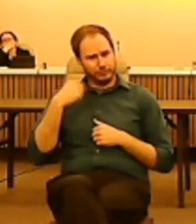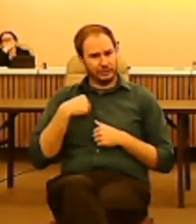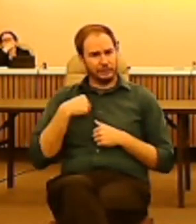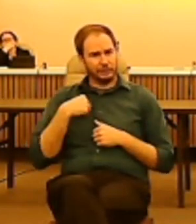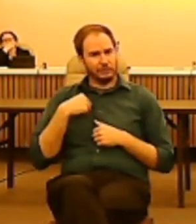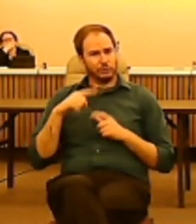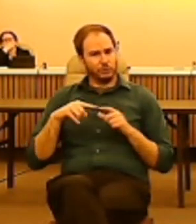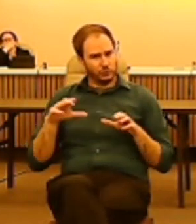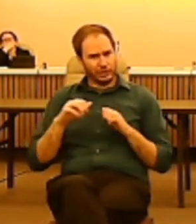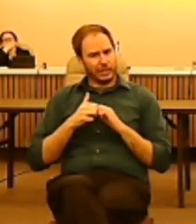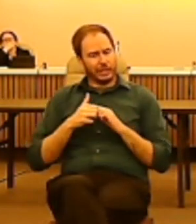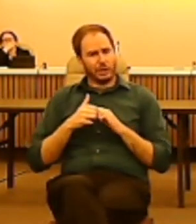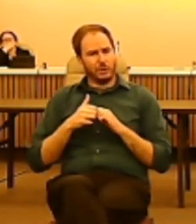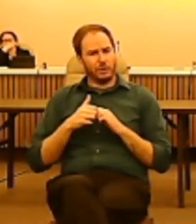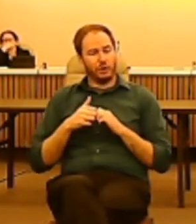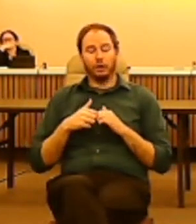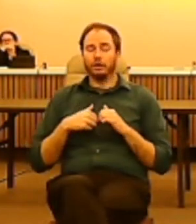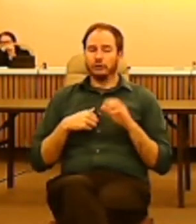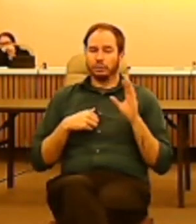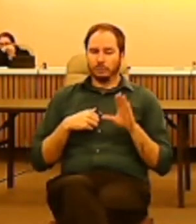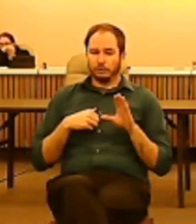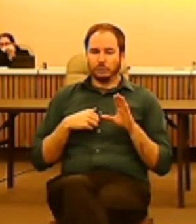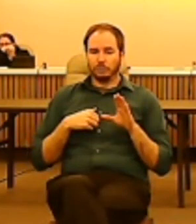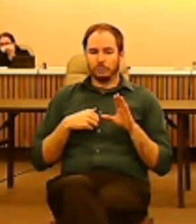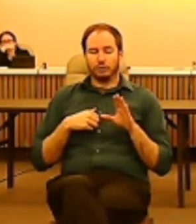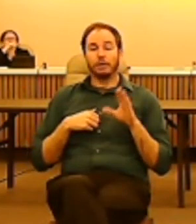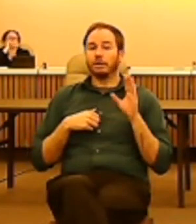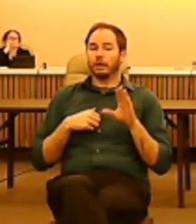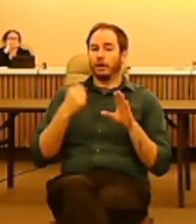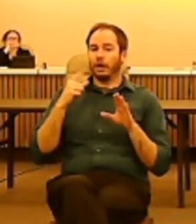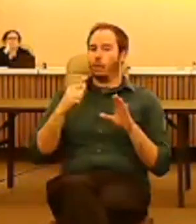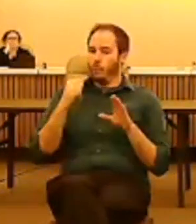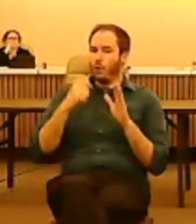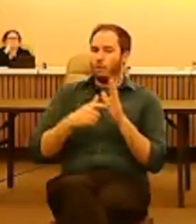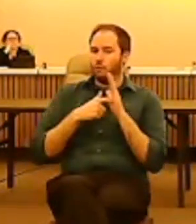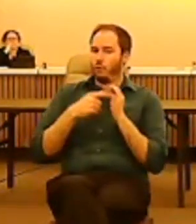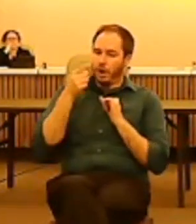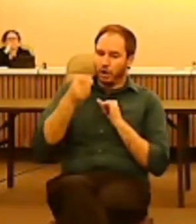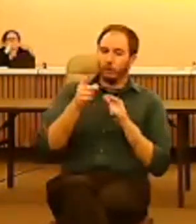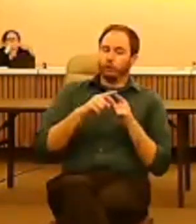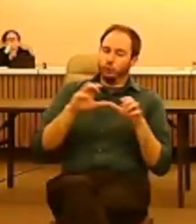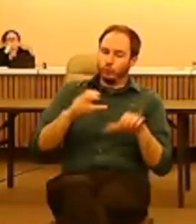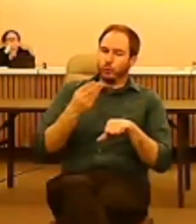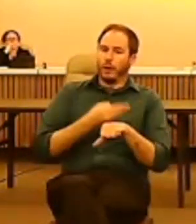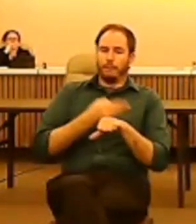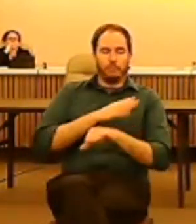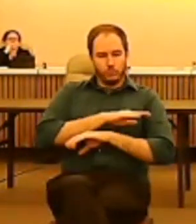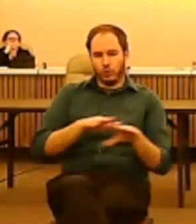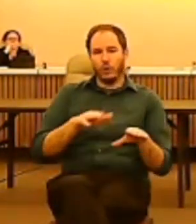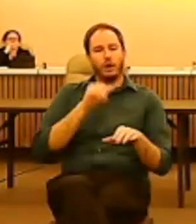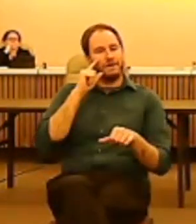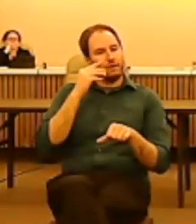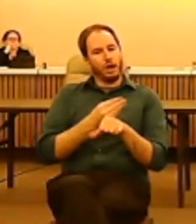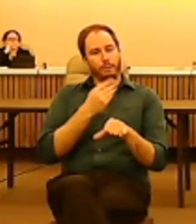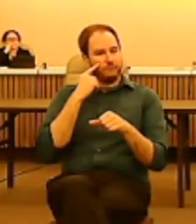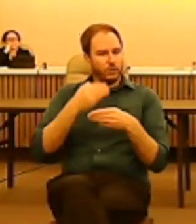to do that. So how does, So again, if I'm doing it that wouldn't- plus the walls? It would never require somebody to do the updates. You wouldn't be required to put